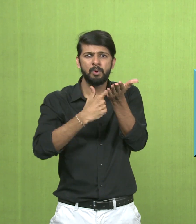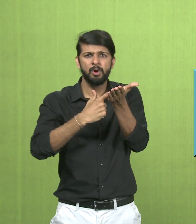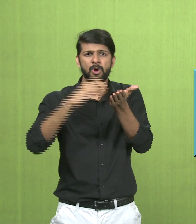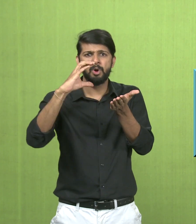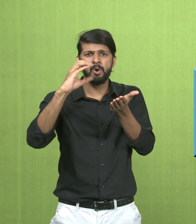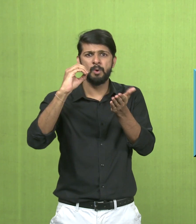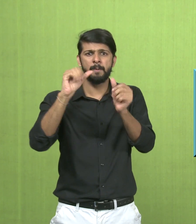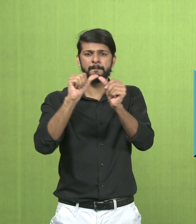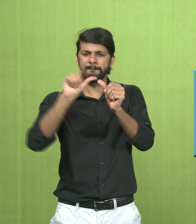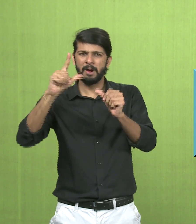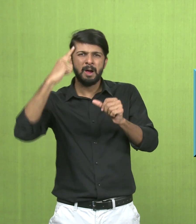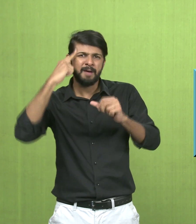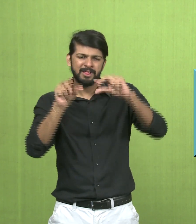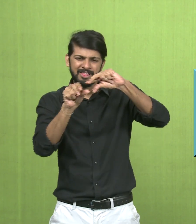as shading.